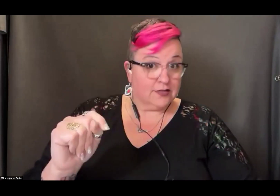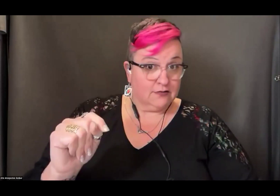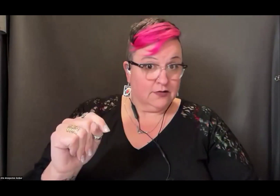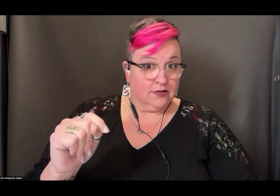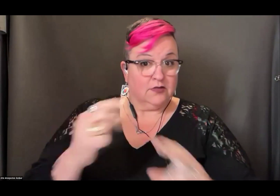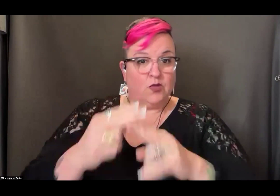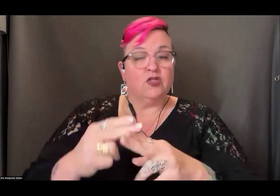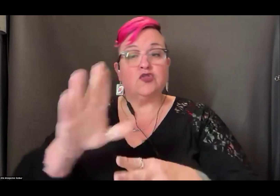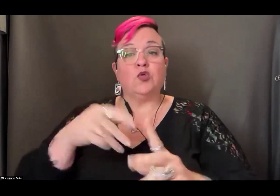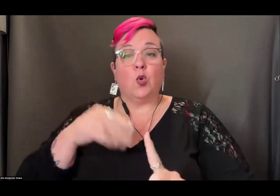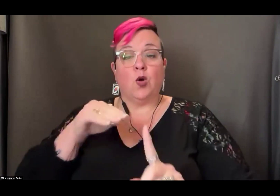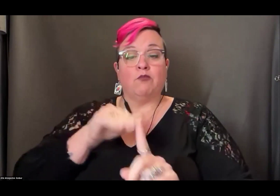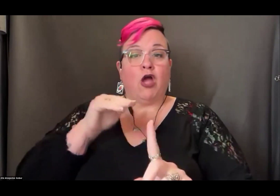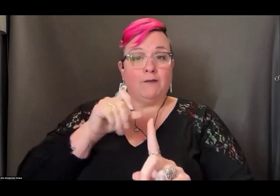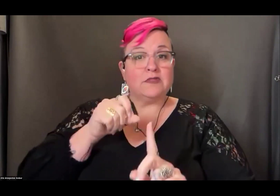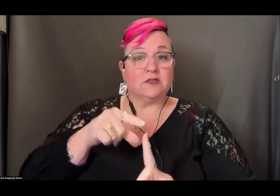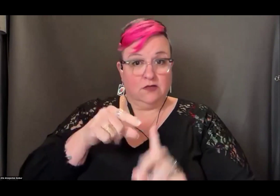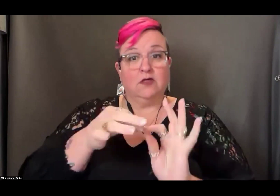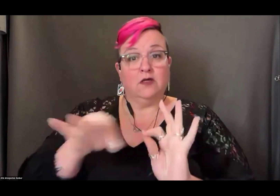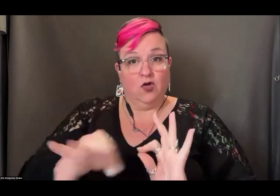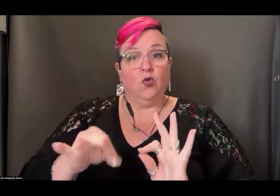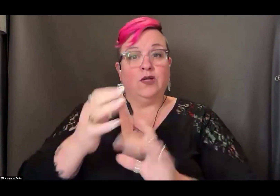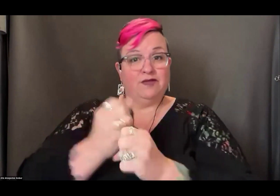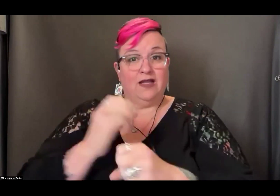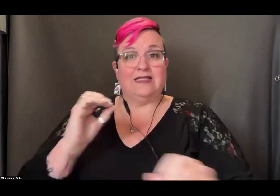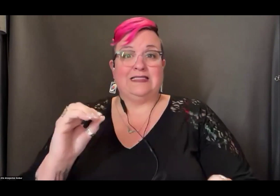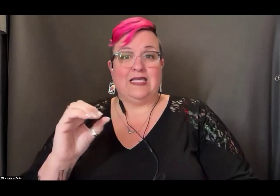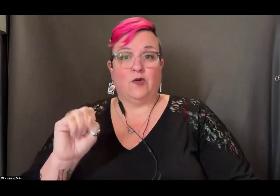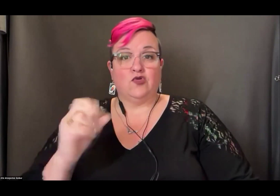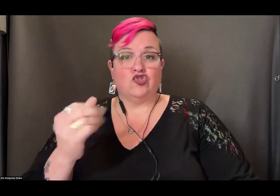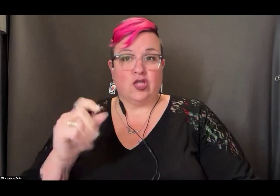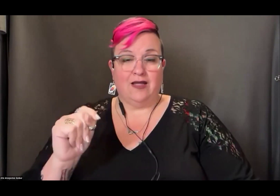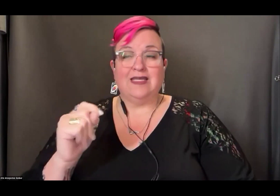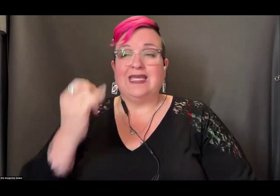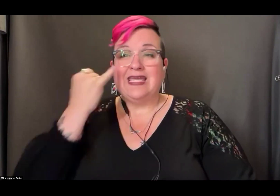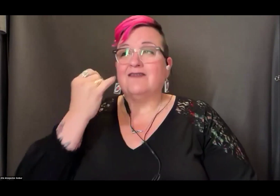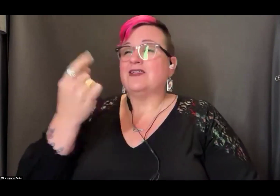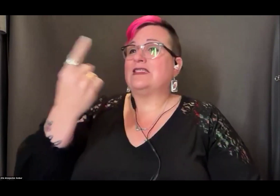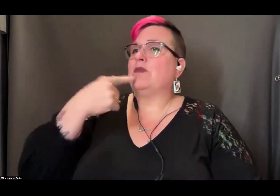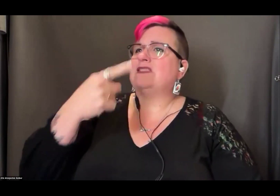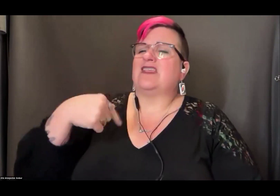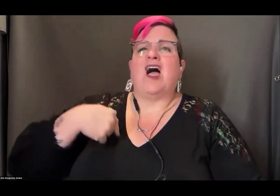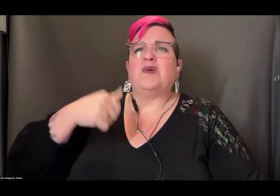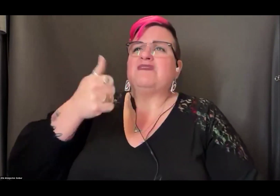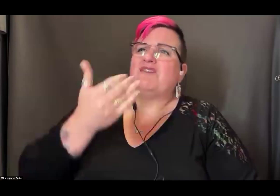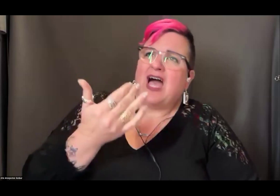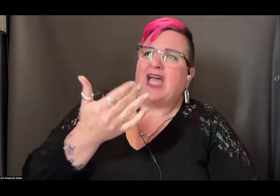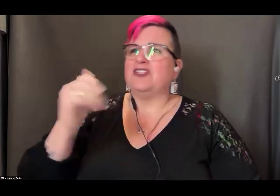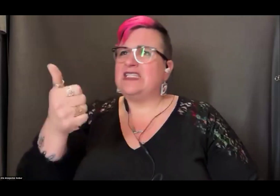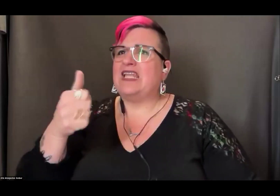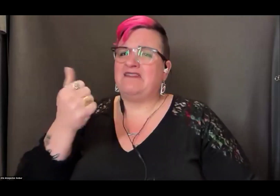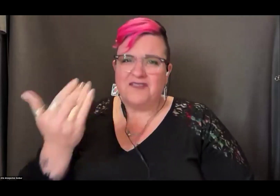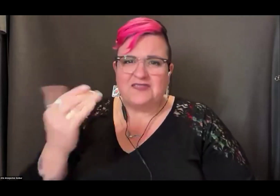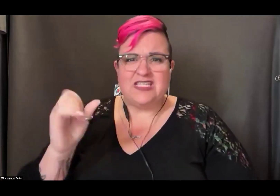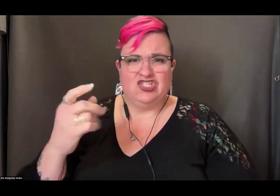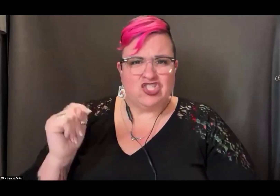have gotten your result in zero shots. So when you hear someone says, it took me 5, 10, 15 shots, that